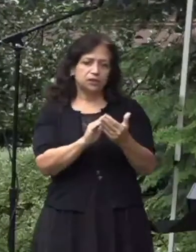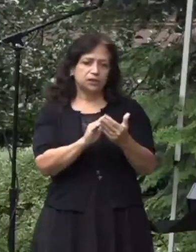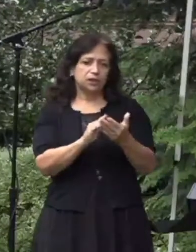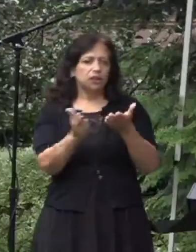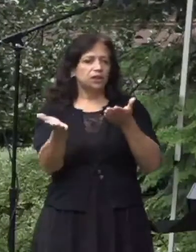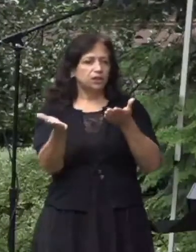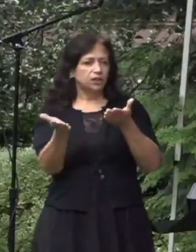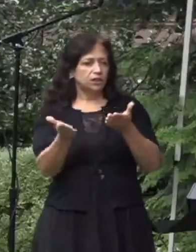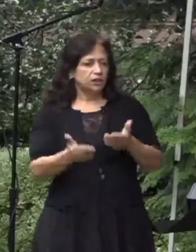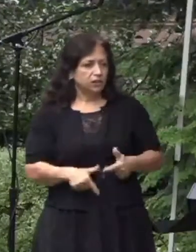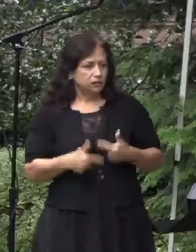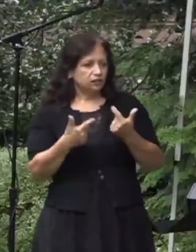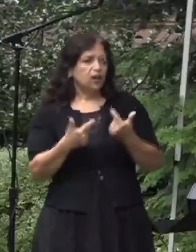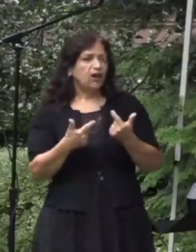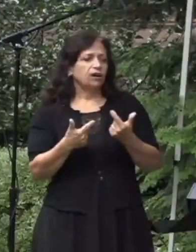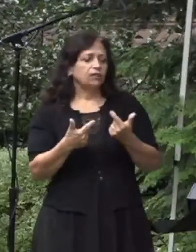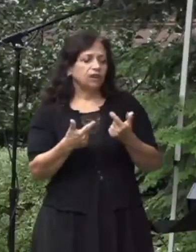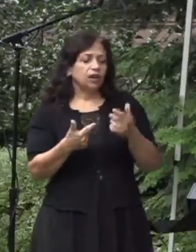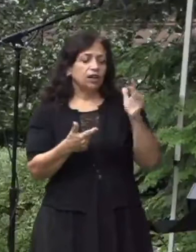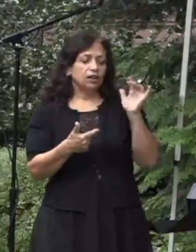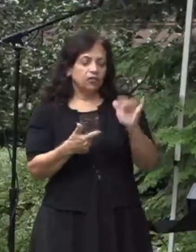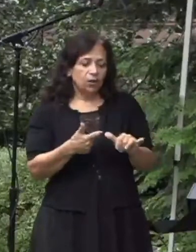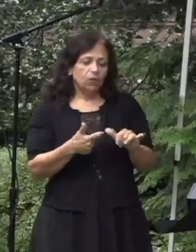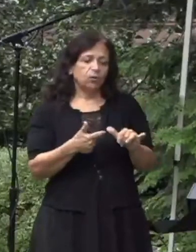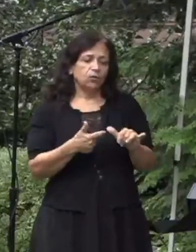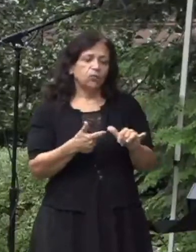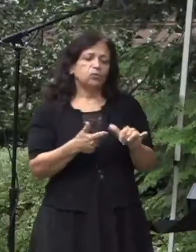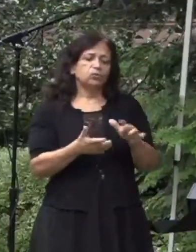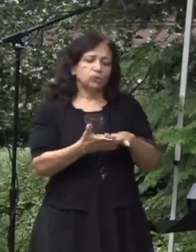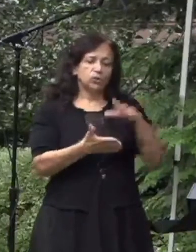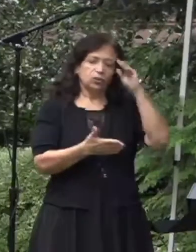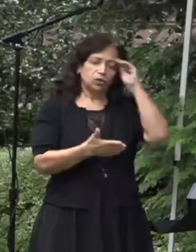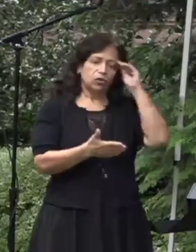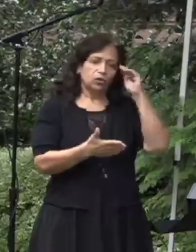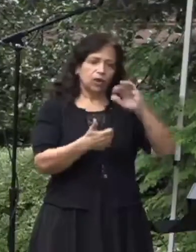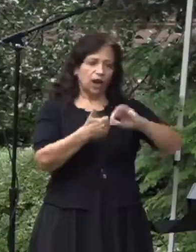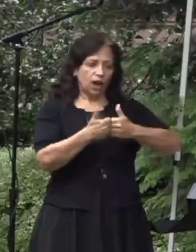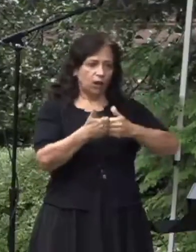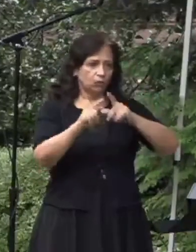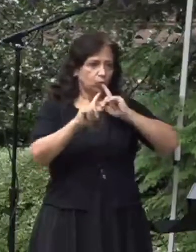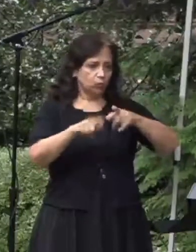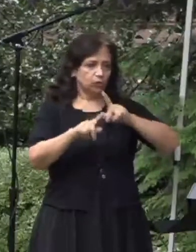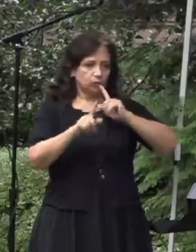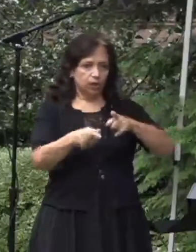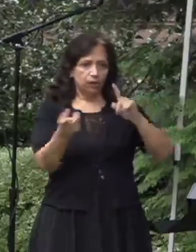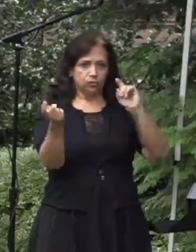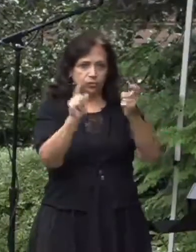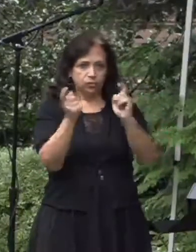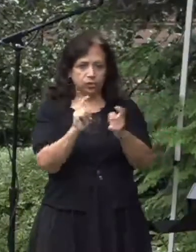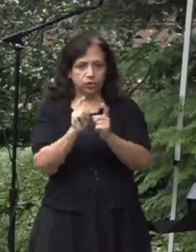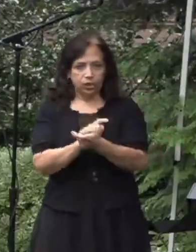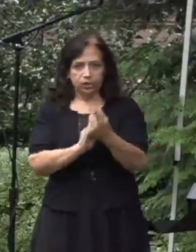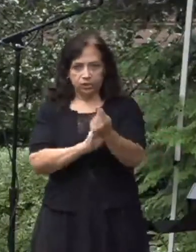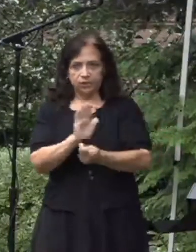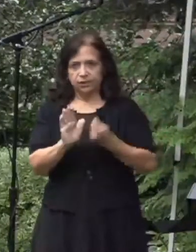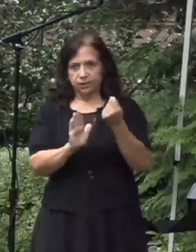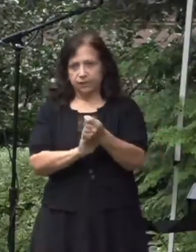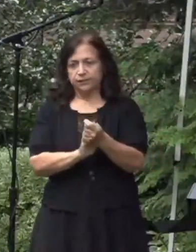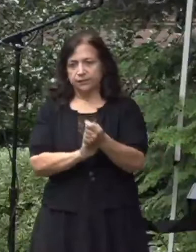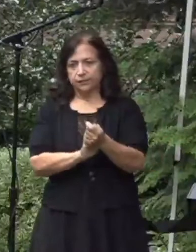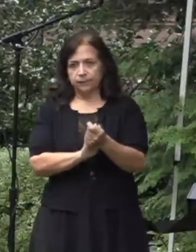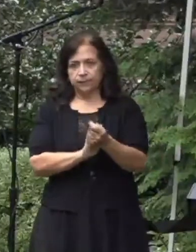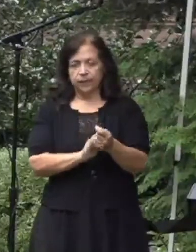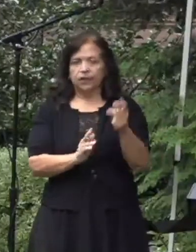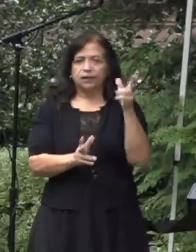that survive are the ones that learned how to respond to the changing seasons.